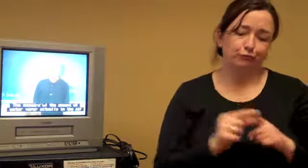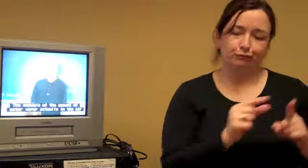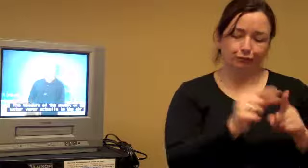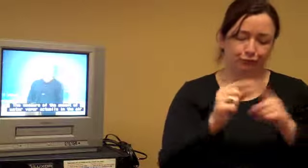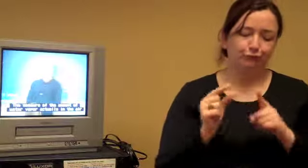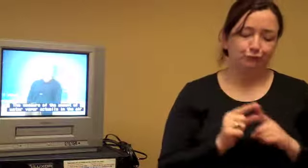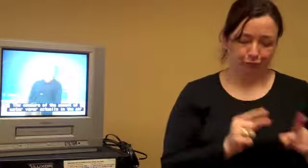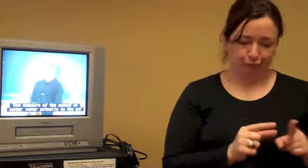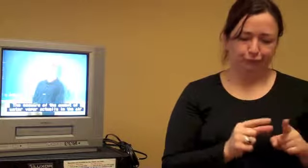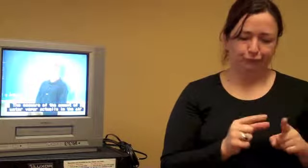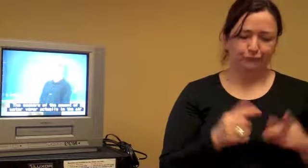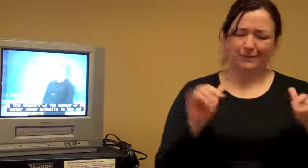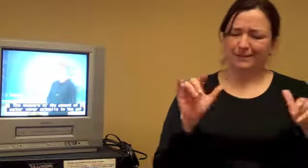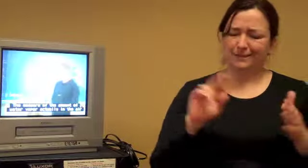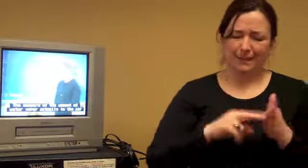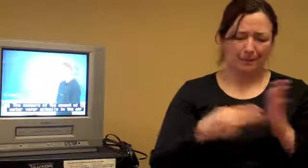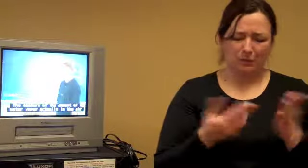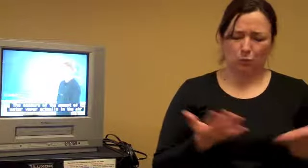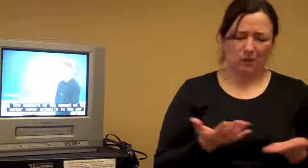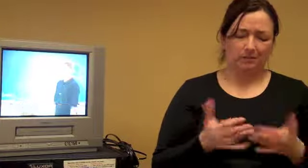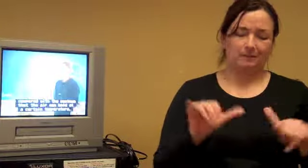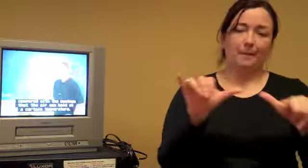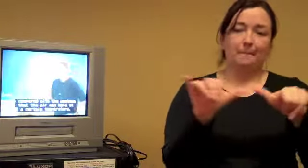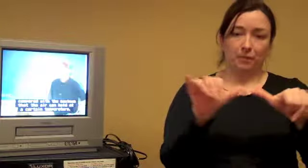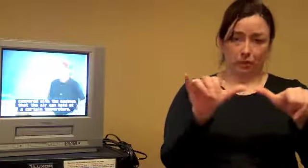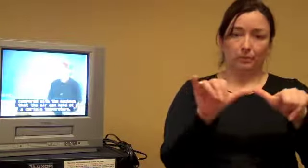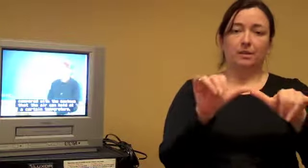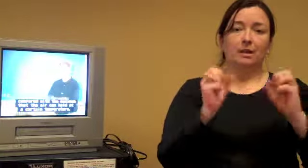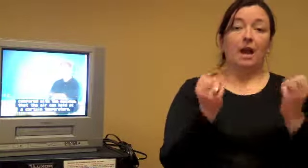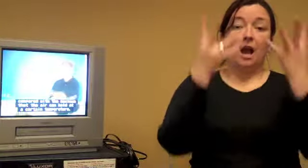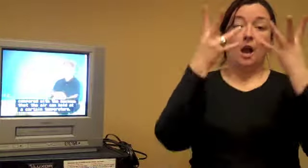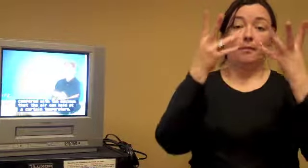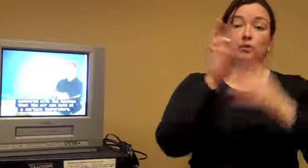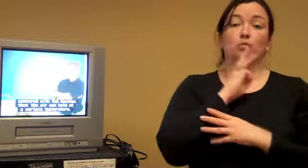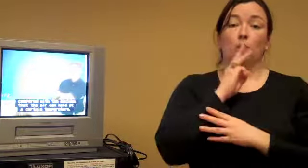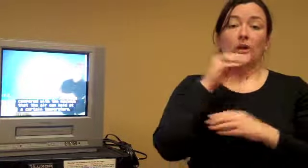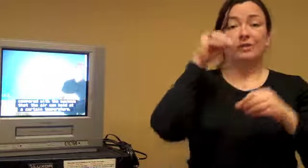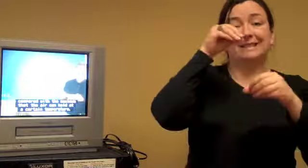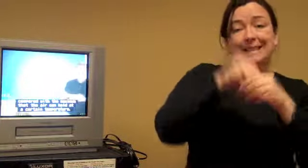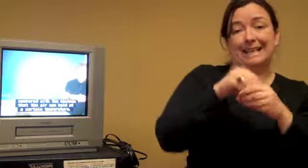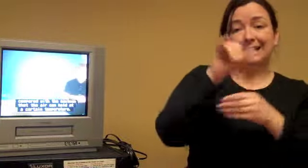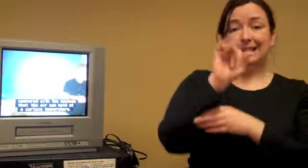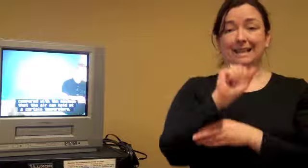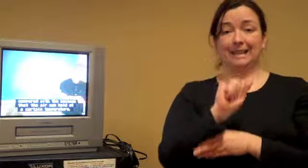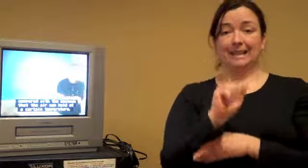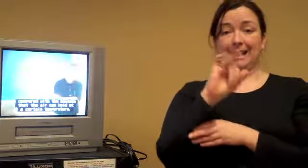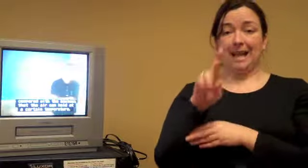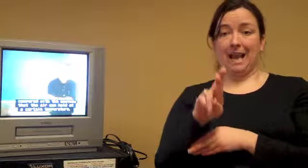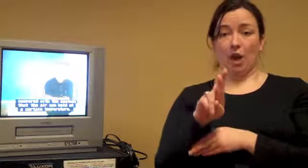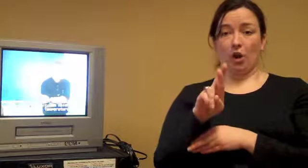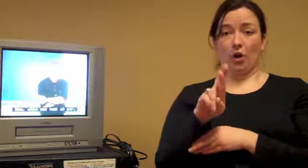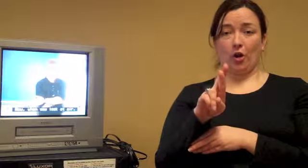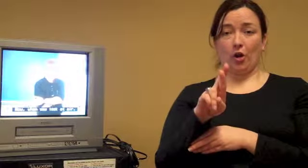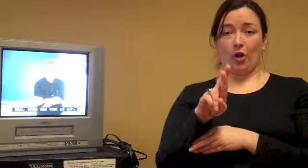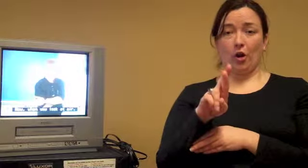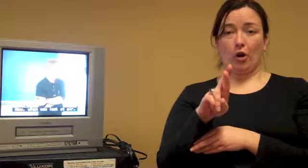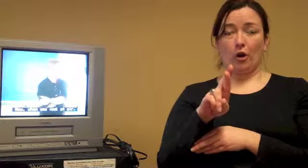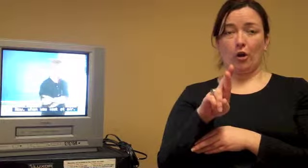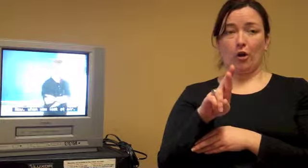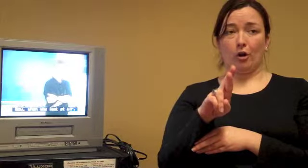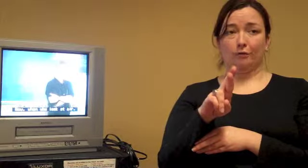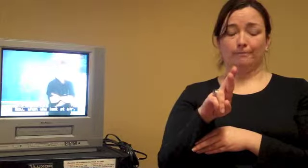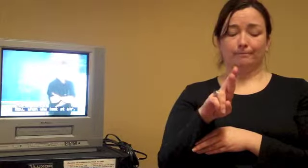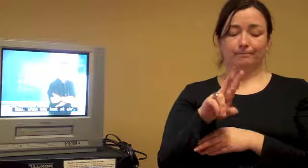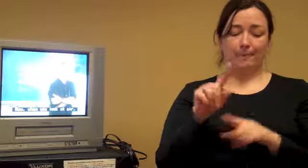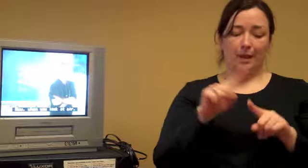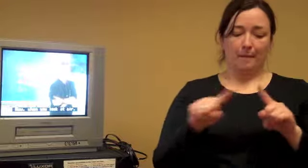Measure of the amount of water vapor actually in the air compared with the maximum that the air can hold at a certain temperature. Now, when